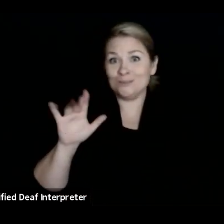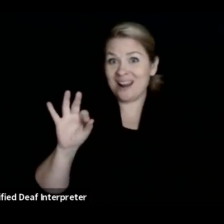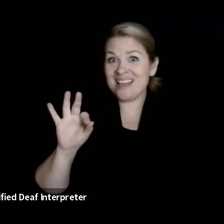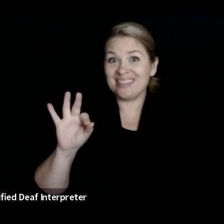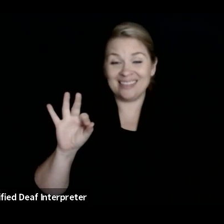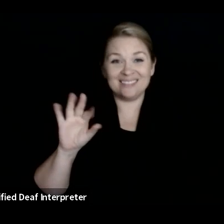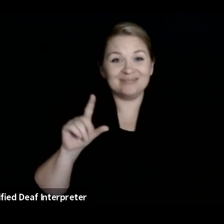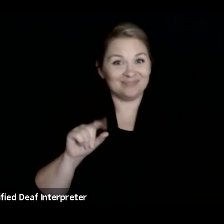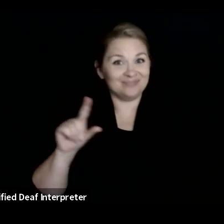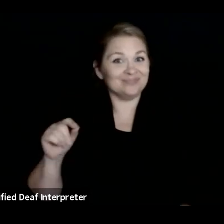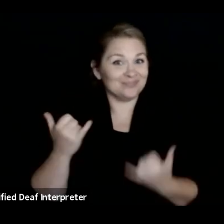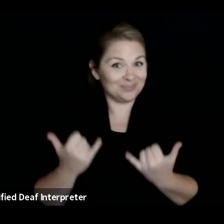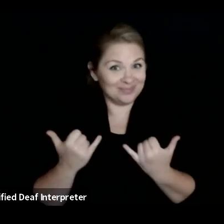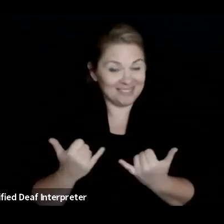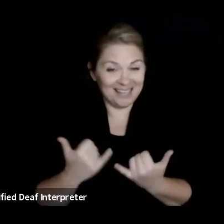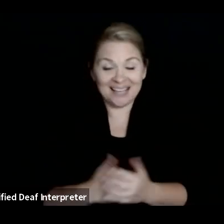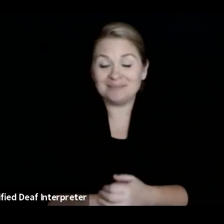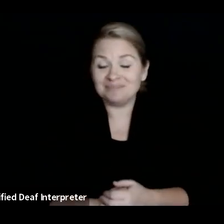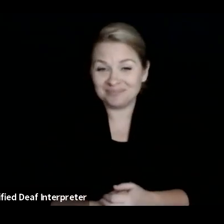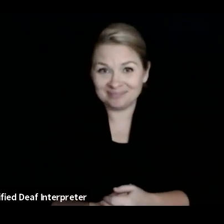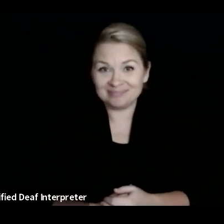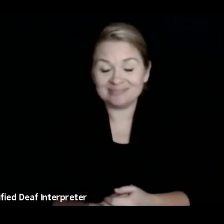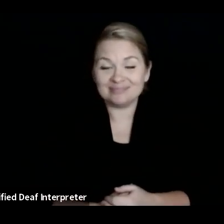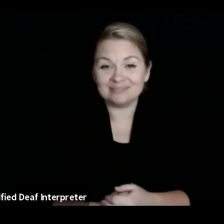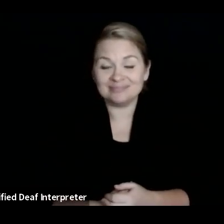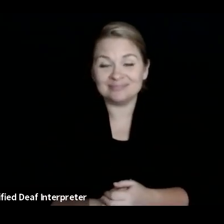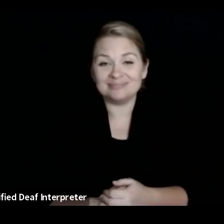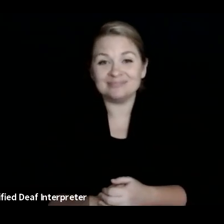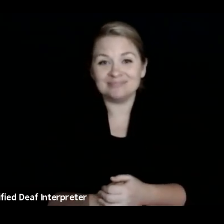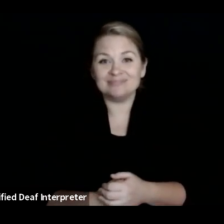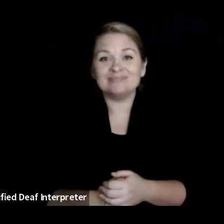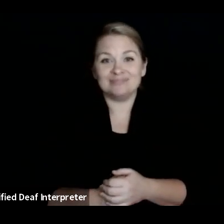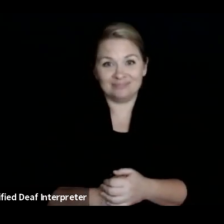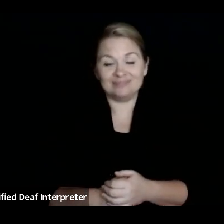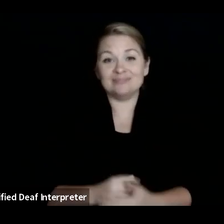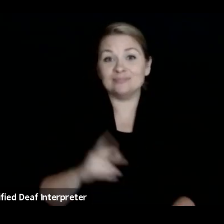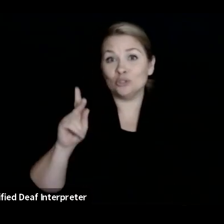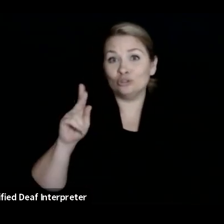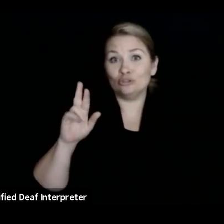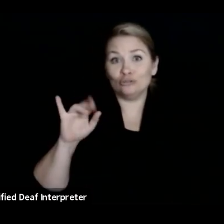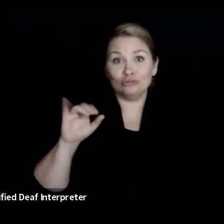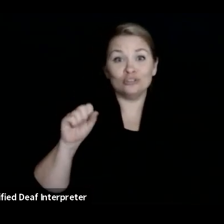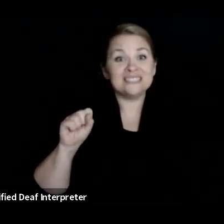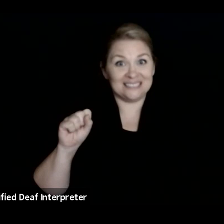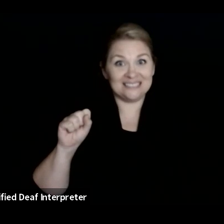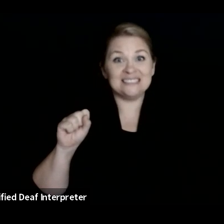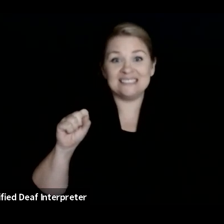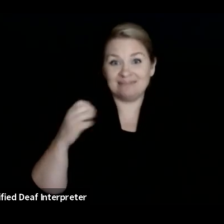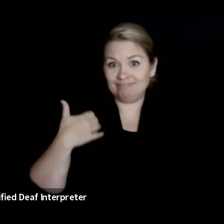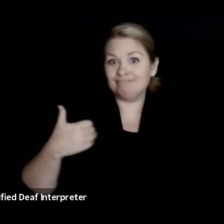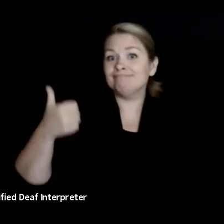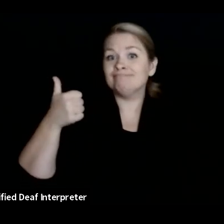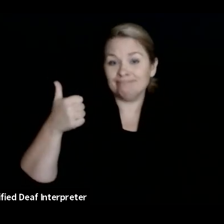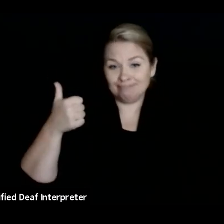from MDH Infectious Disease Director Chris Ayersman, and then we'll go straight to questions. So with that, I'll turn it over to